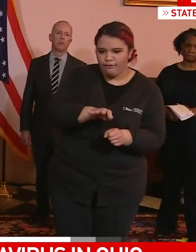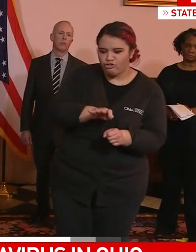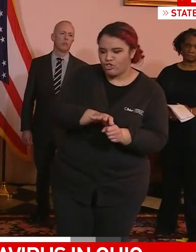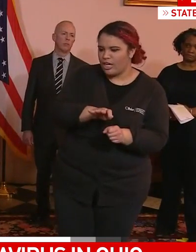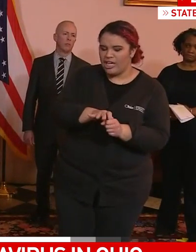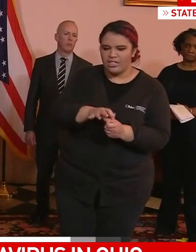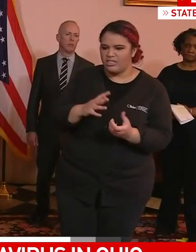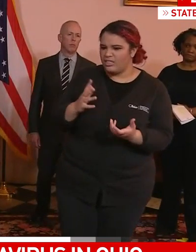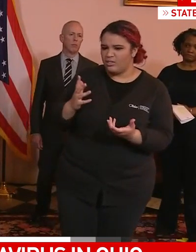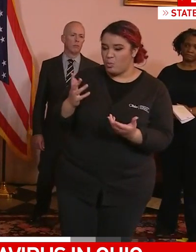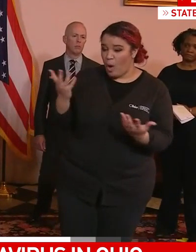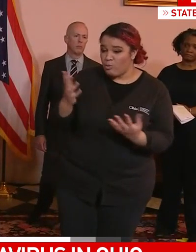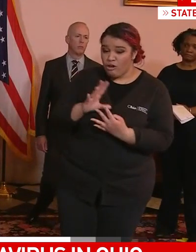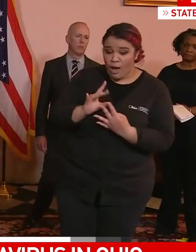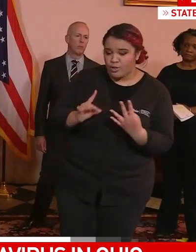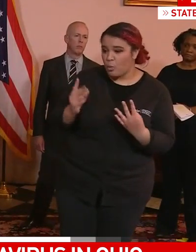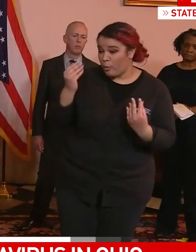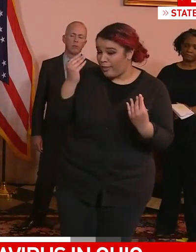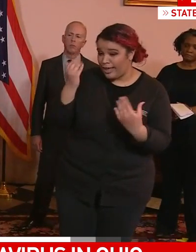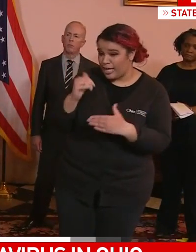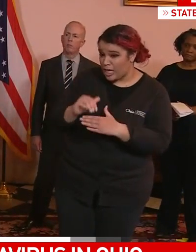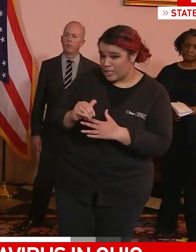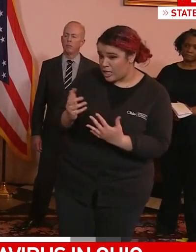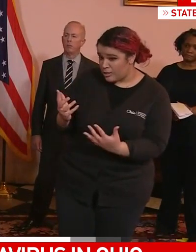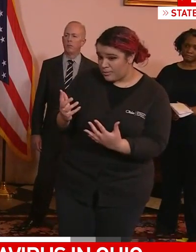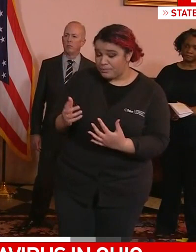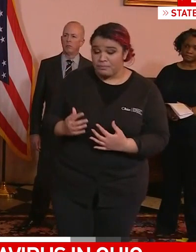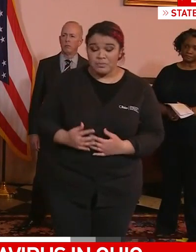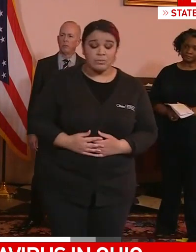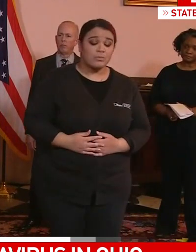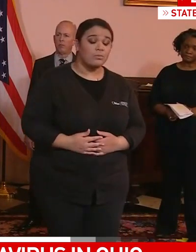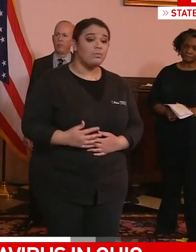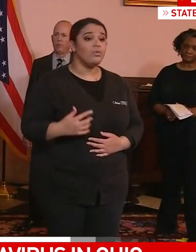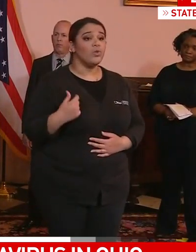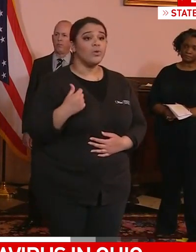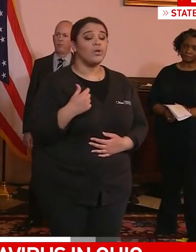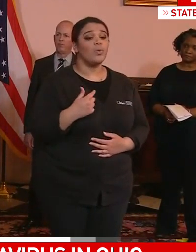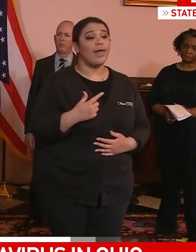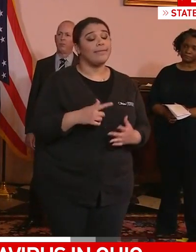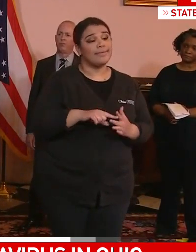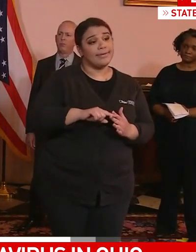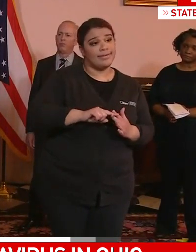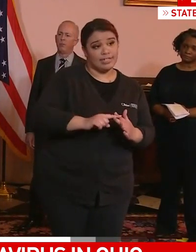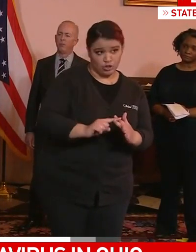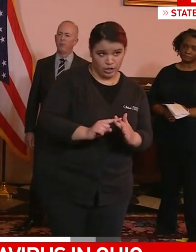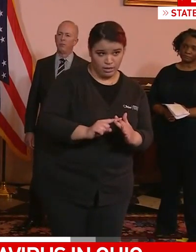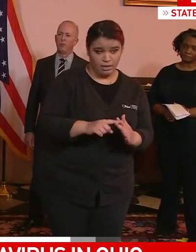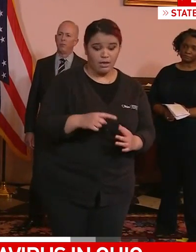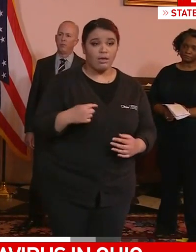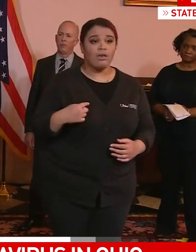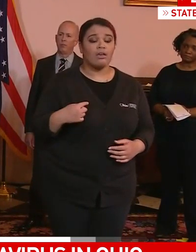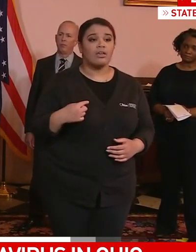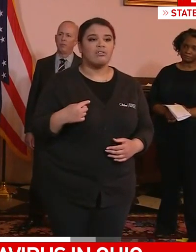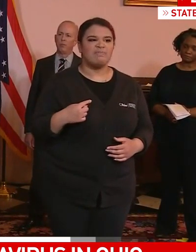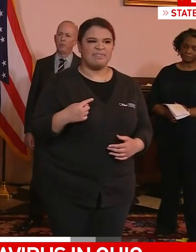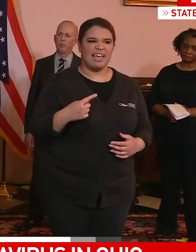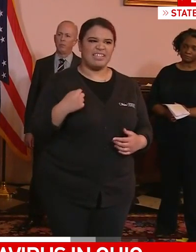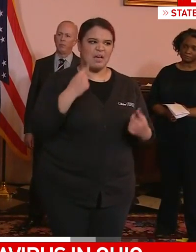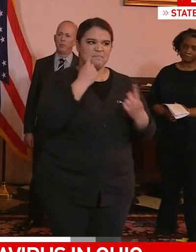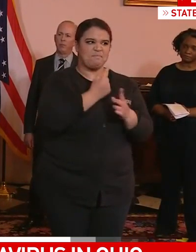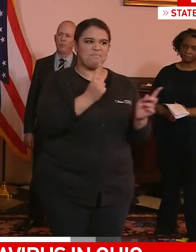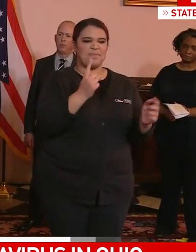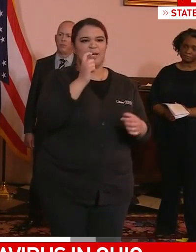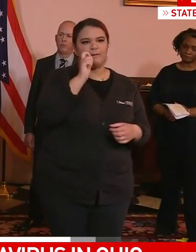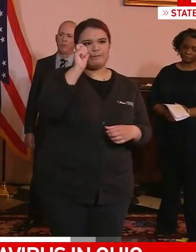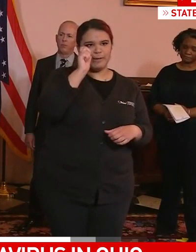was your line of thinking last night? Well, we felt initially, as I indicated yesterday about this time, that there would